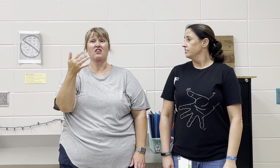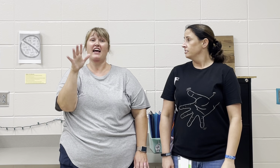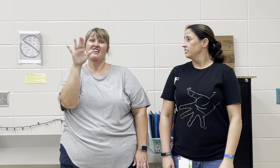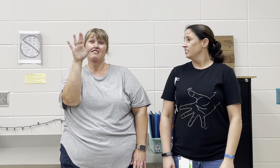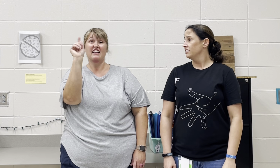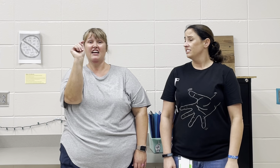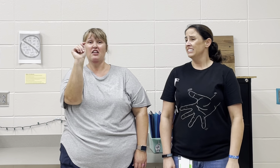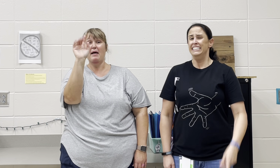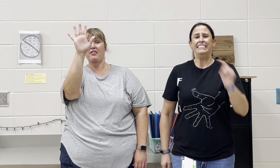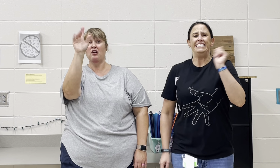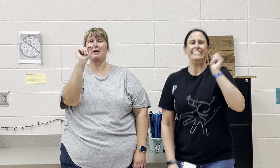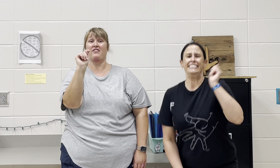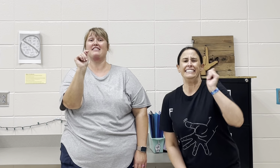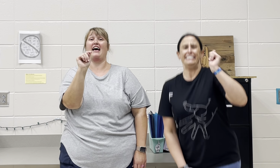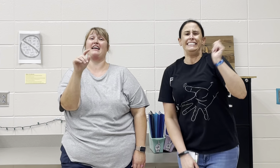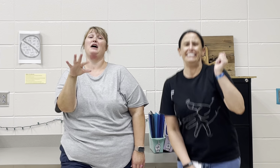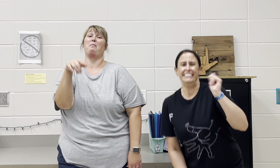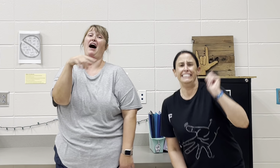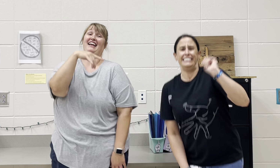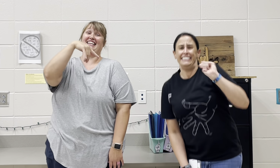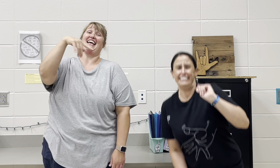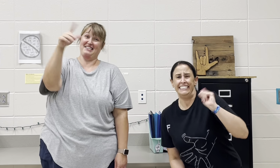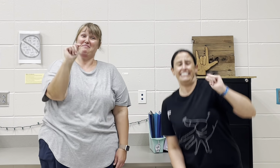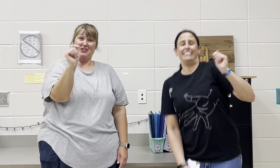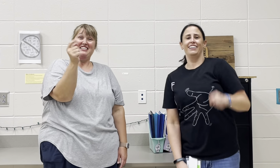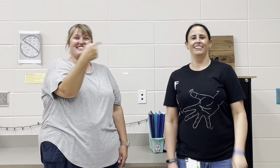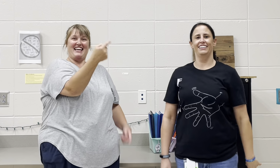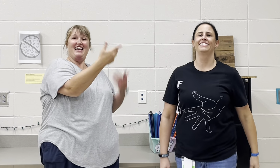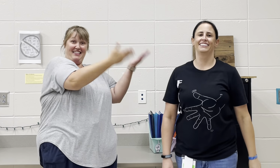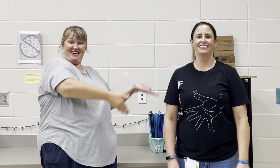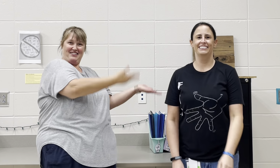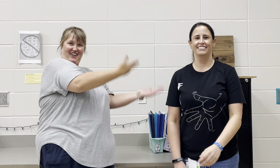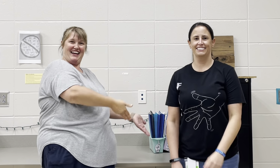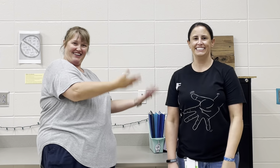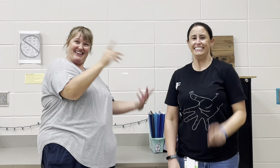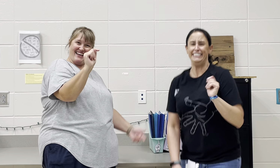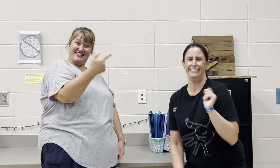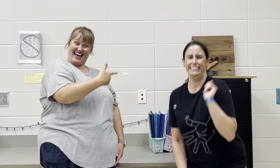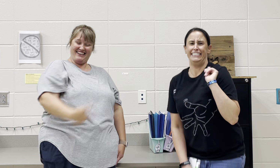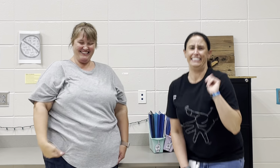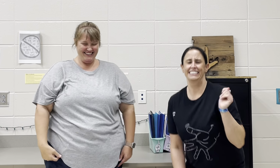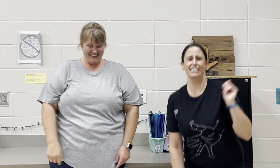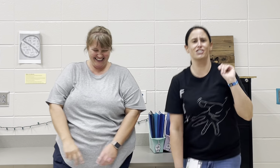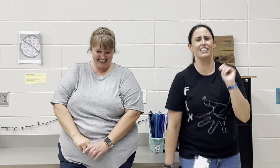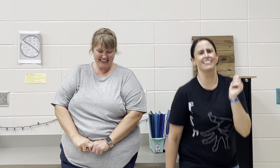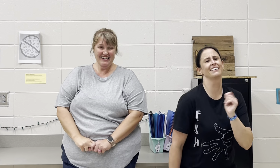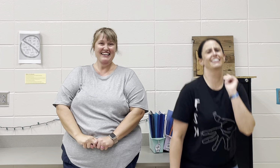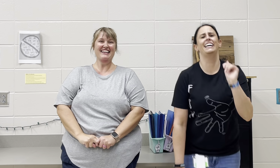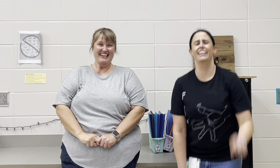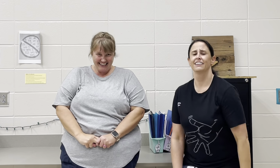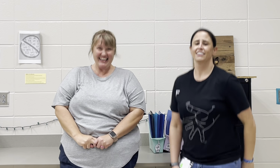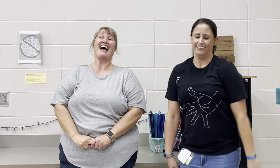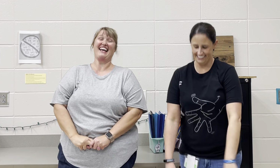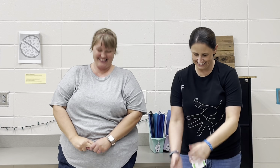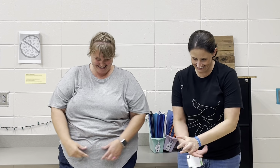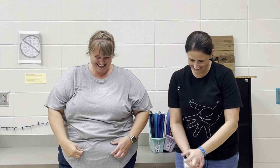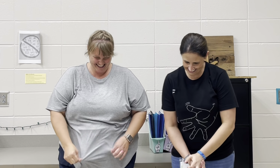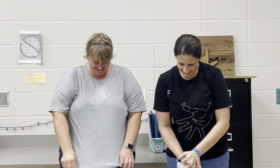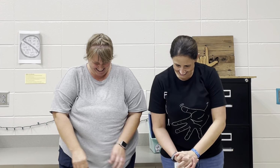like, oh, can I go to the bathroom? But if it's like potty chance emergency, this right here. Yes, that. Teachers at the end of the day. Yes.